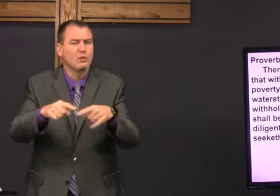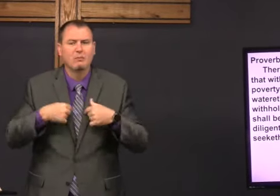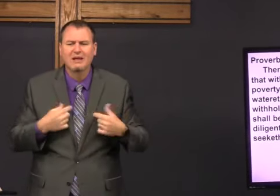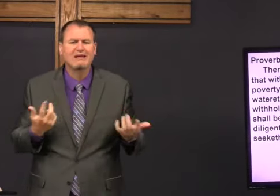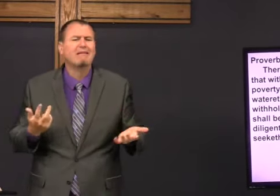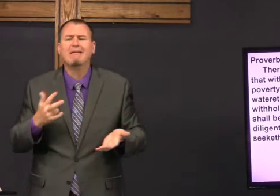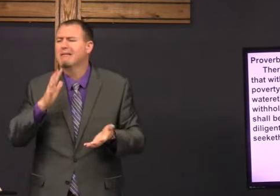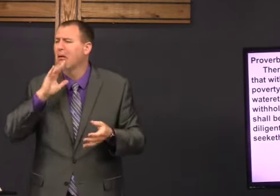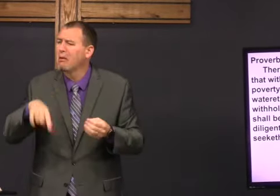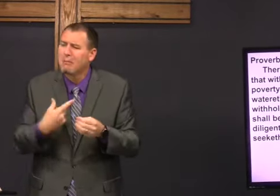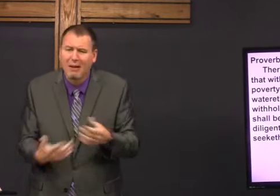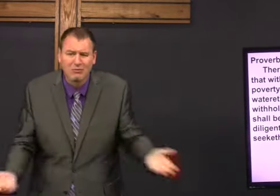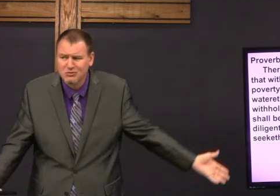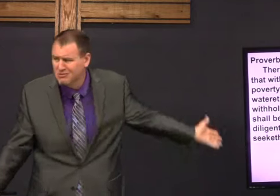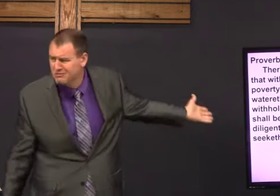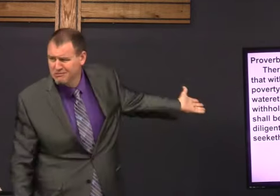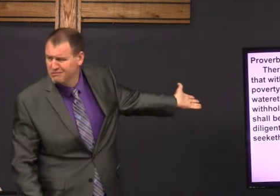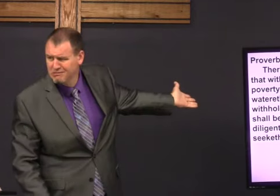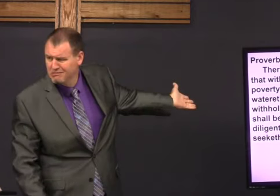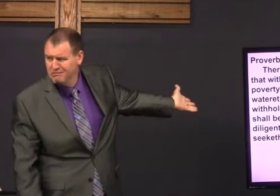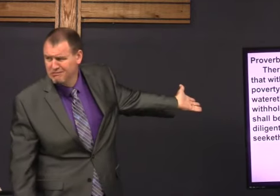this applies to you. What are you talking about?